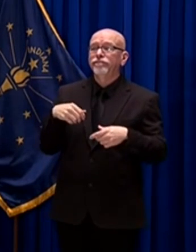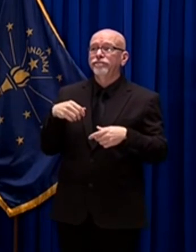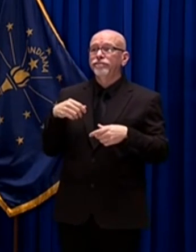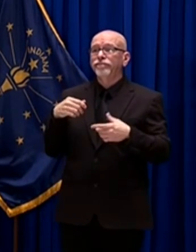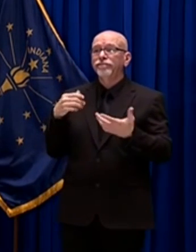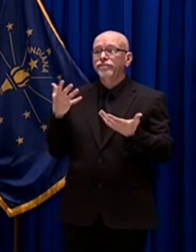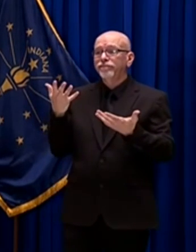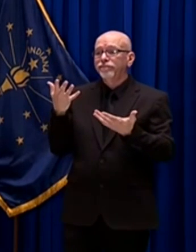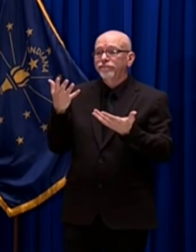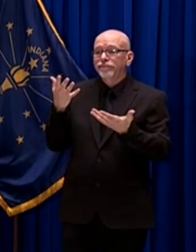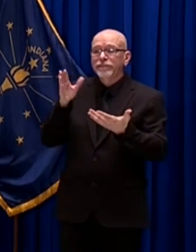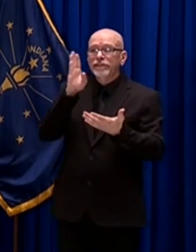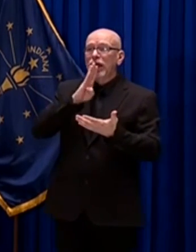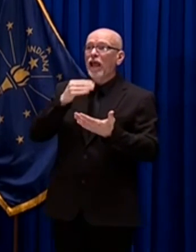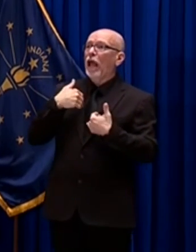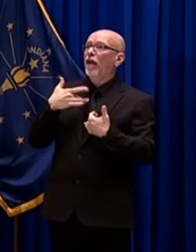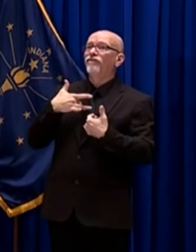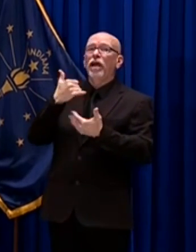on the margins.